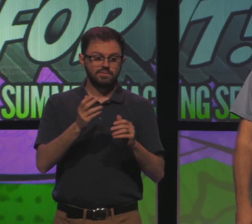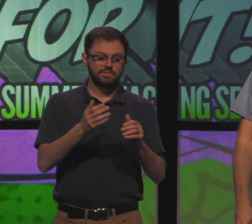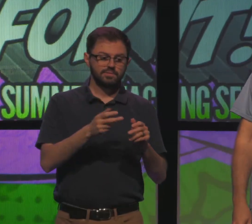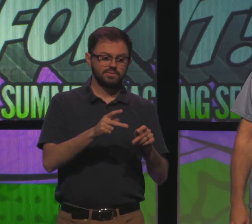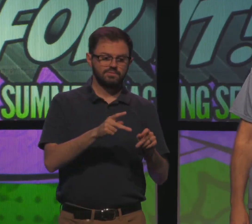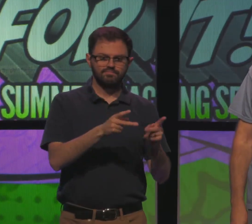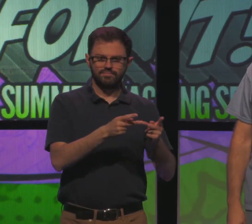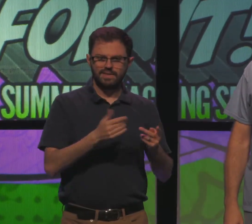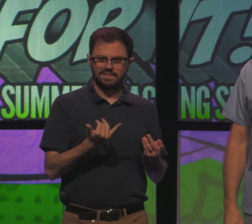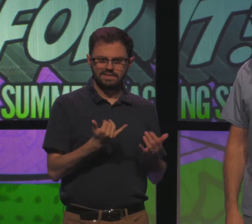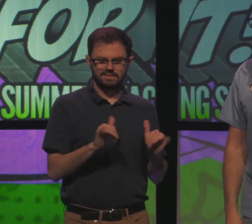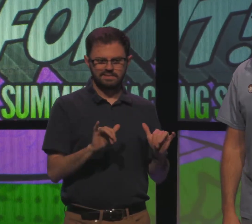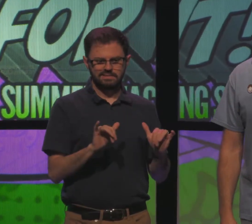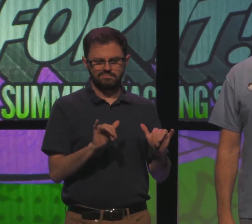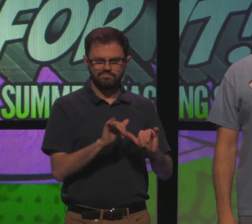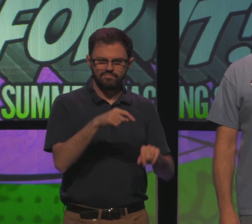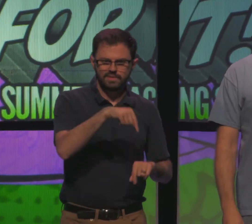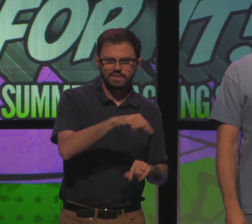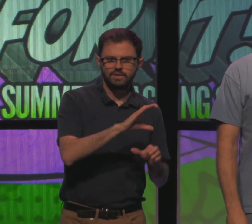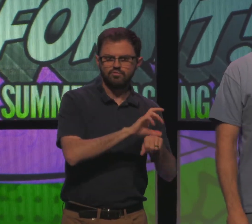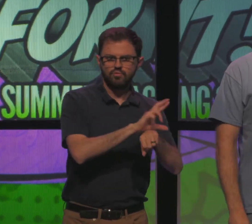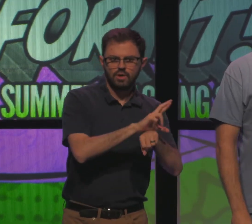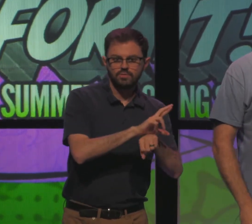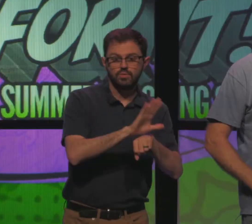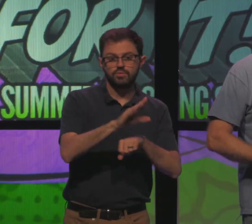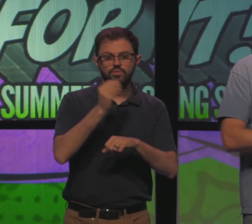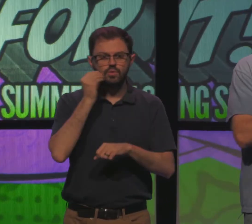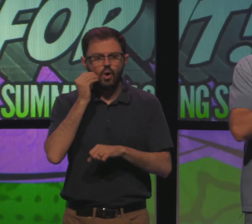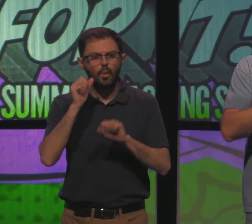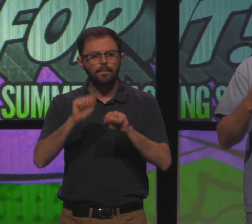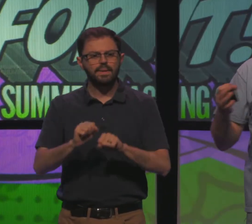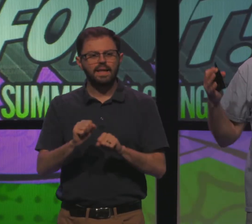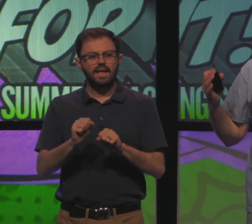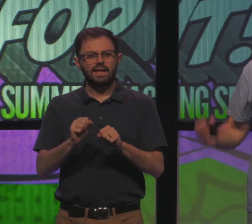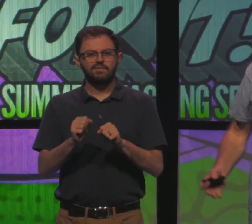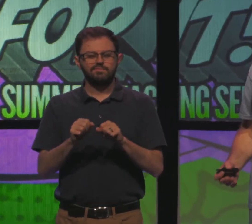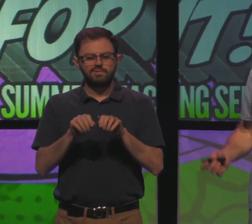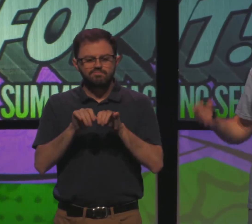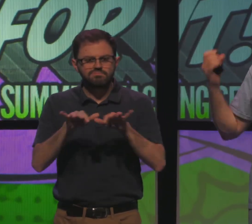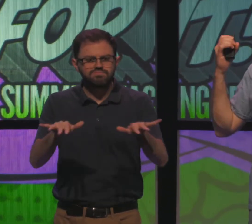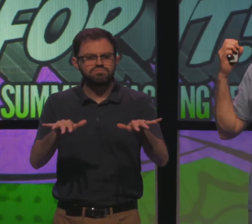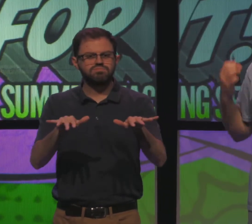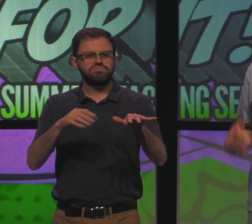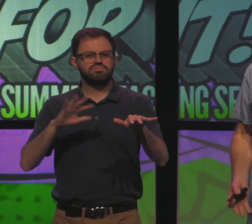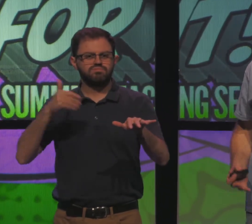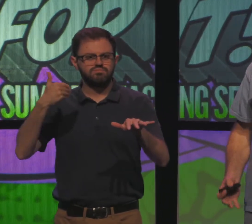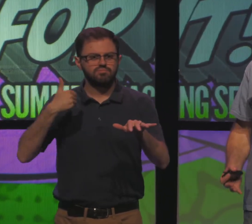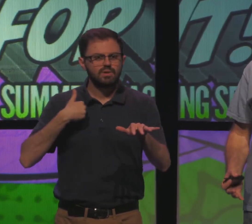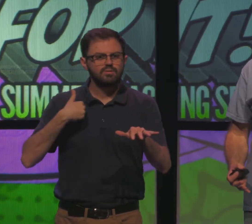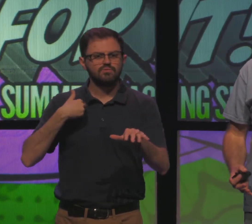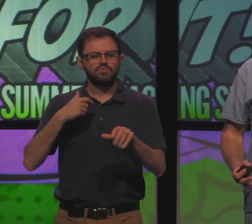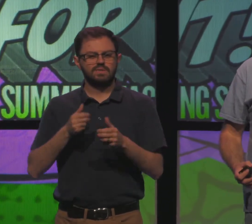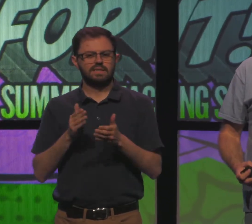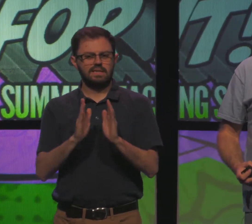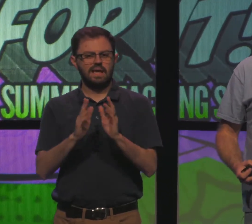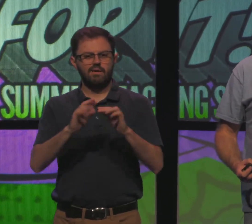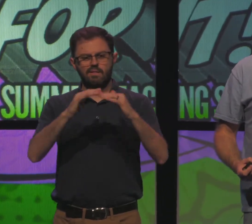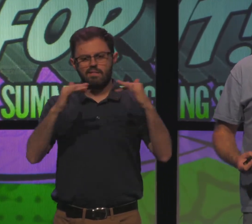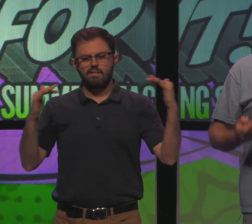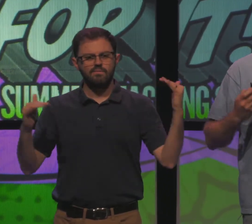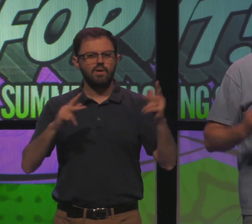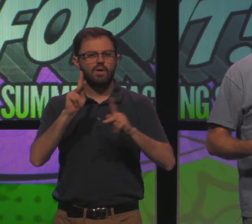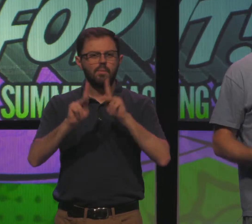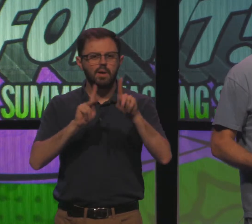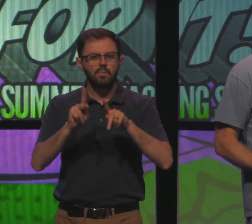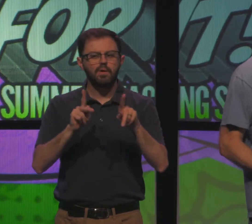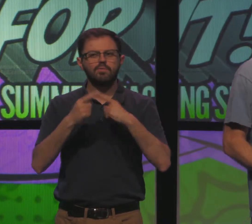can foster genuine spiritual growth and will allow for diverse individuals to thrive. And